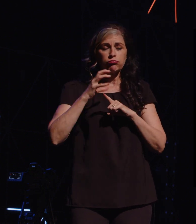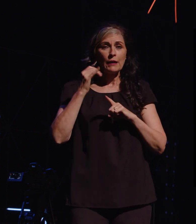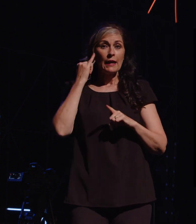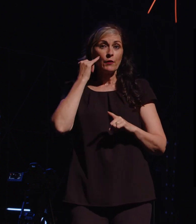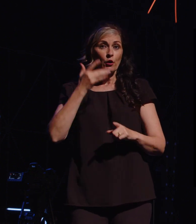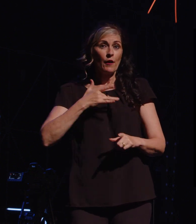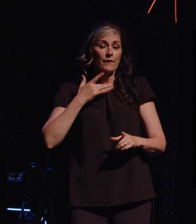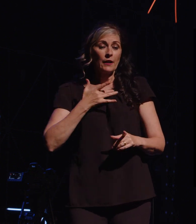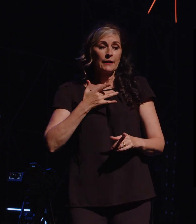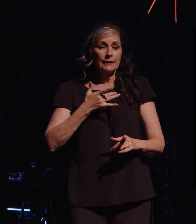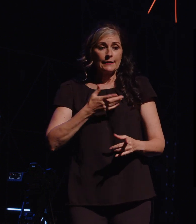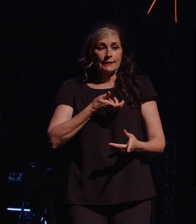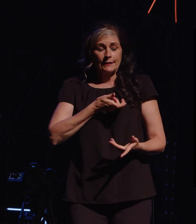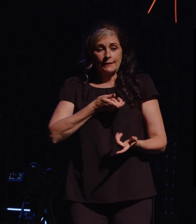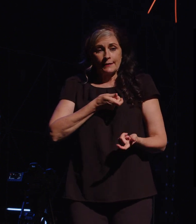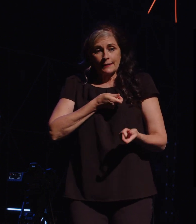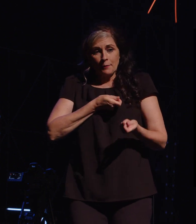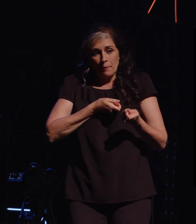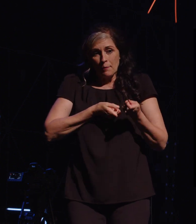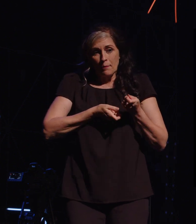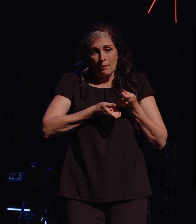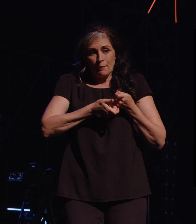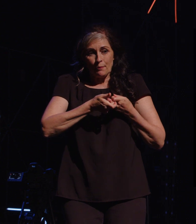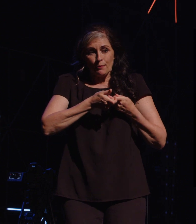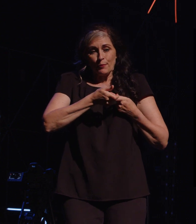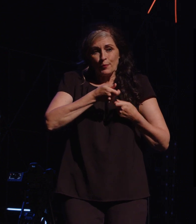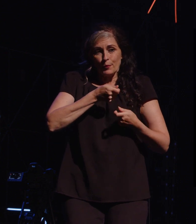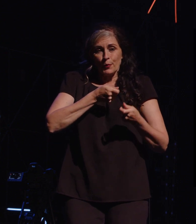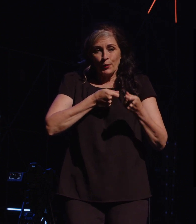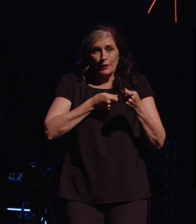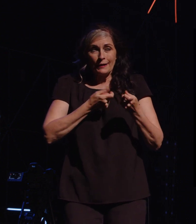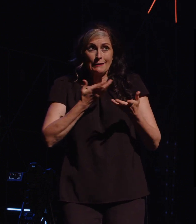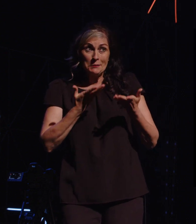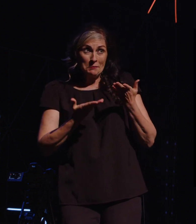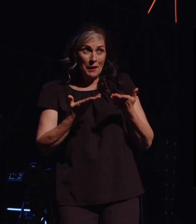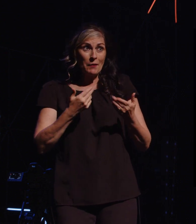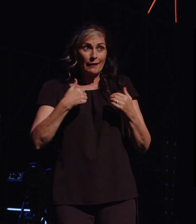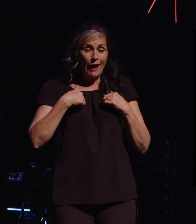the tug of God calling, like, yeah, I could do missions.